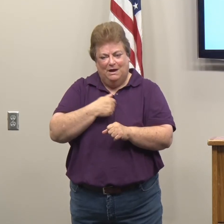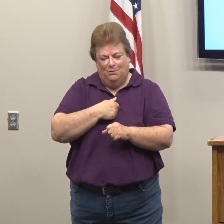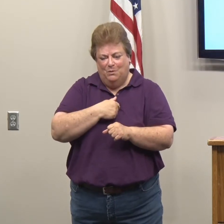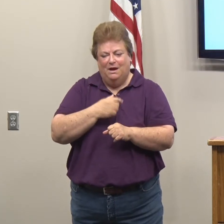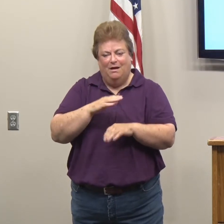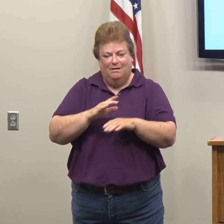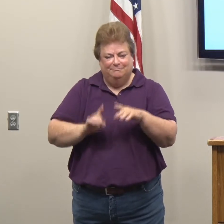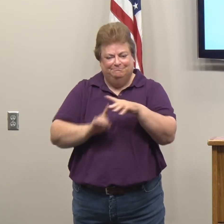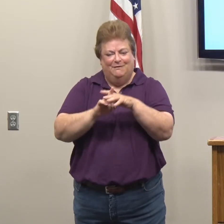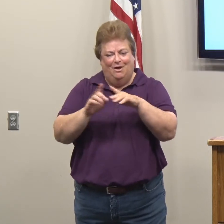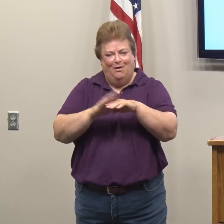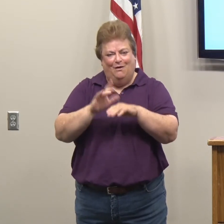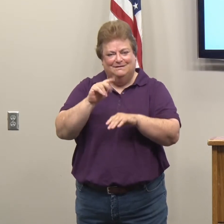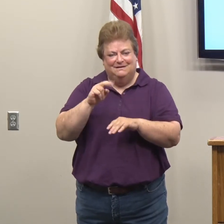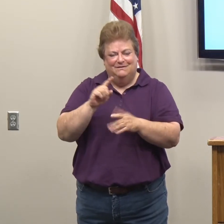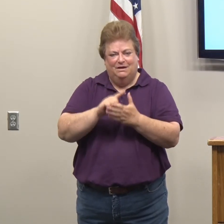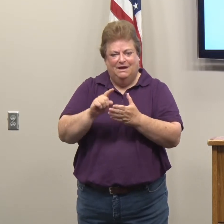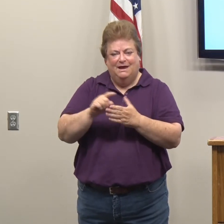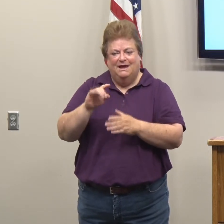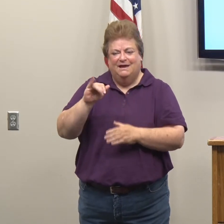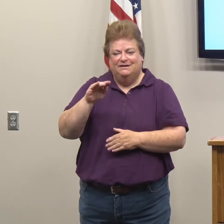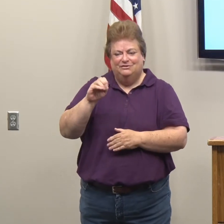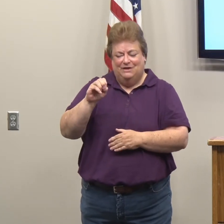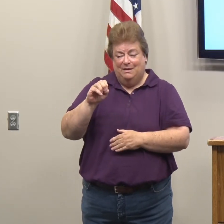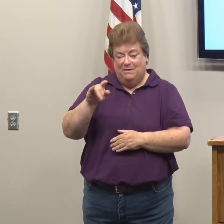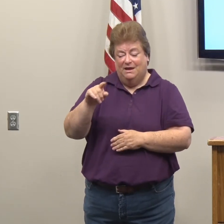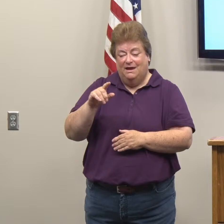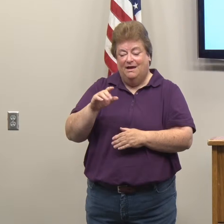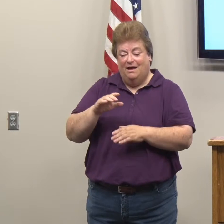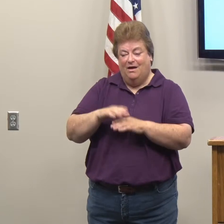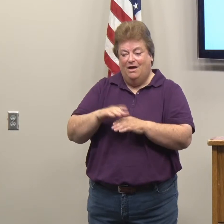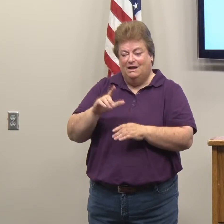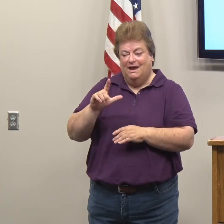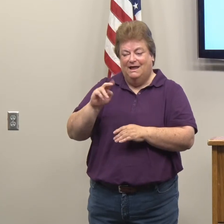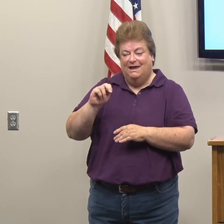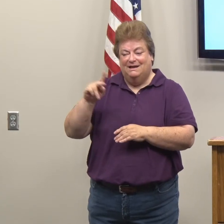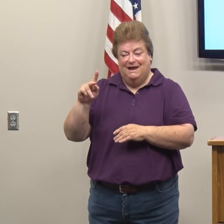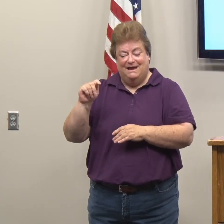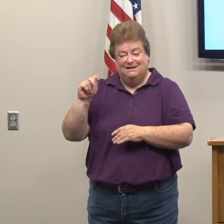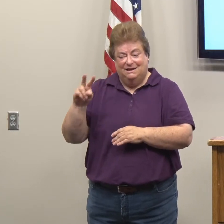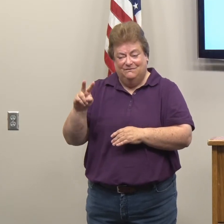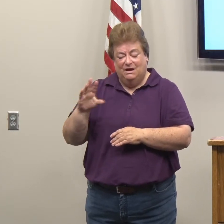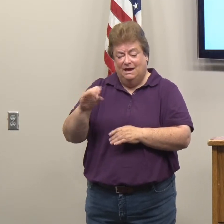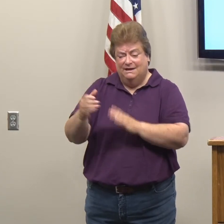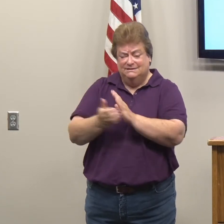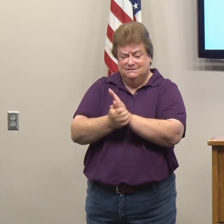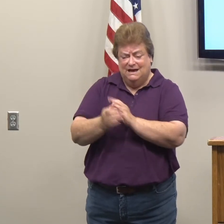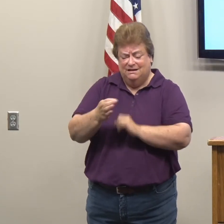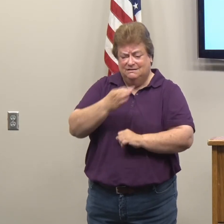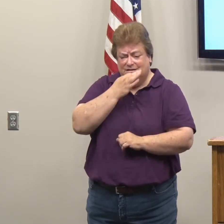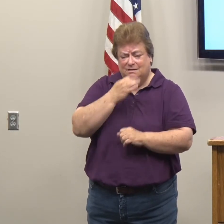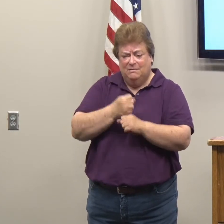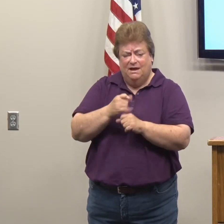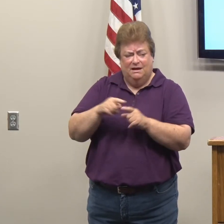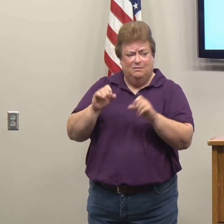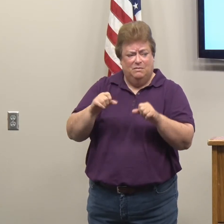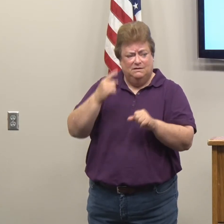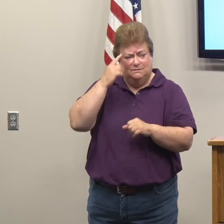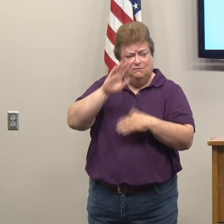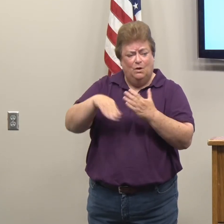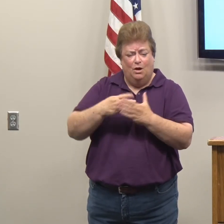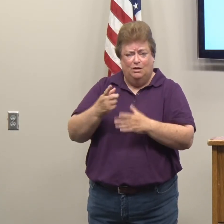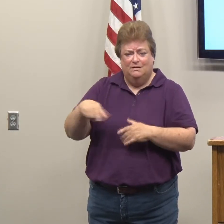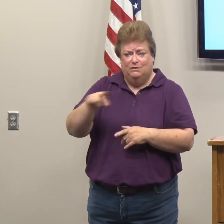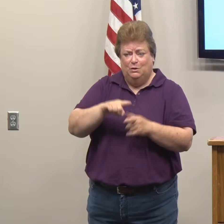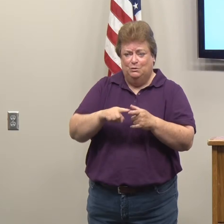Jamie Wentz serves as operations manager for LNKTV, and his talents and expertise make it possible for all of you